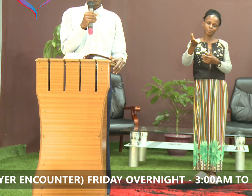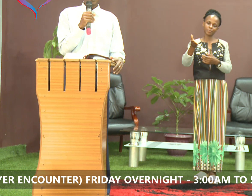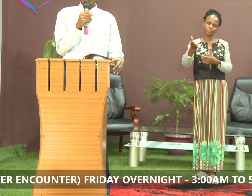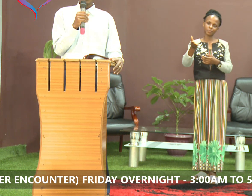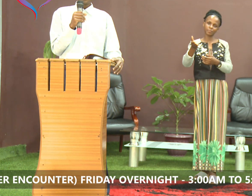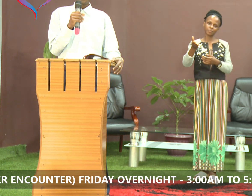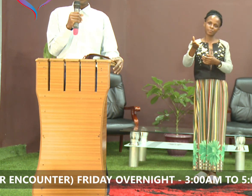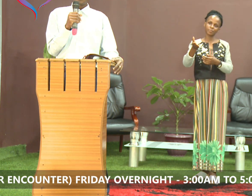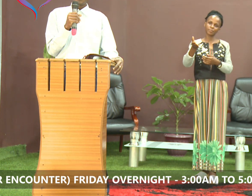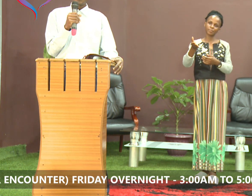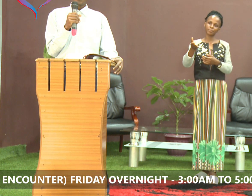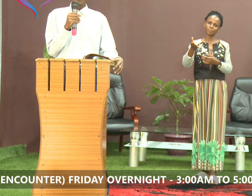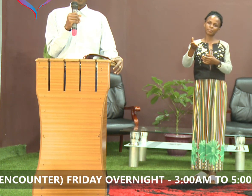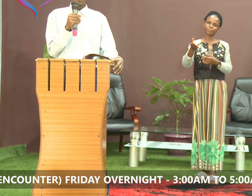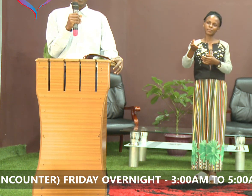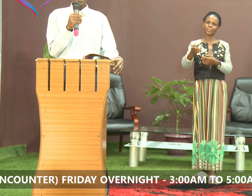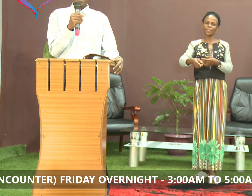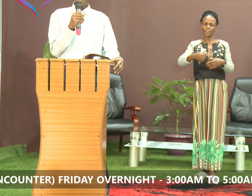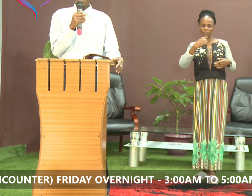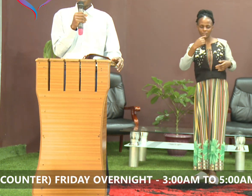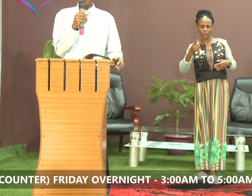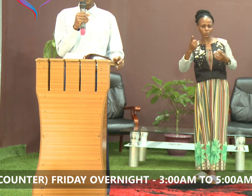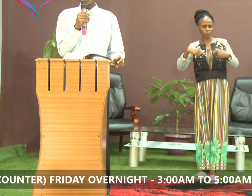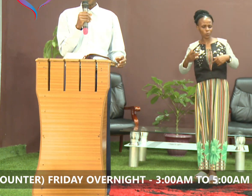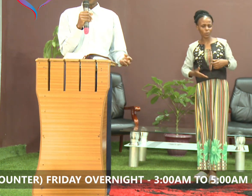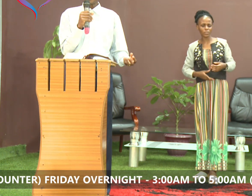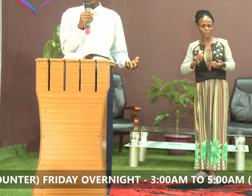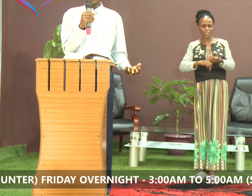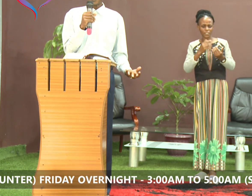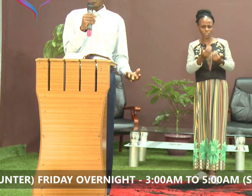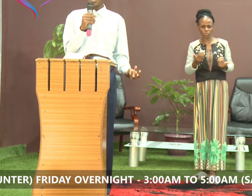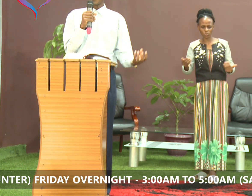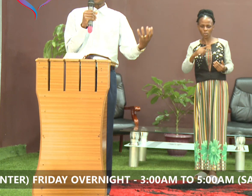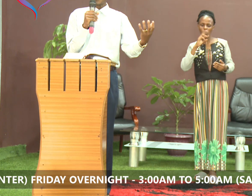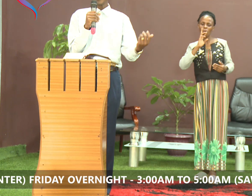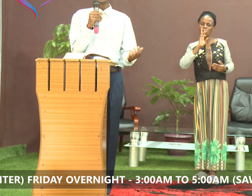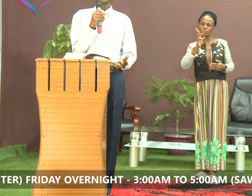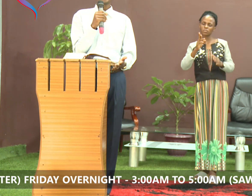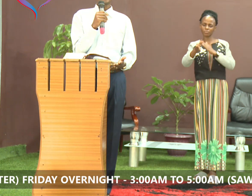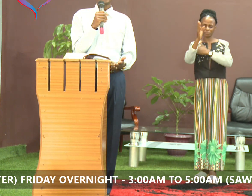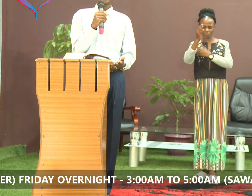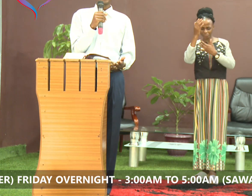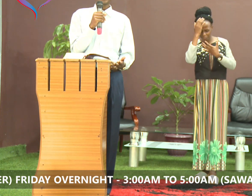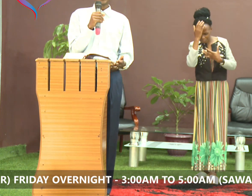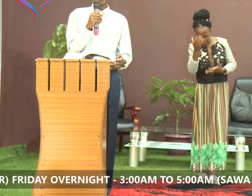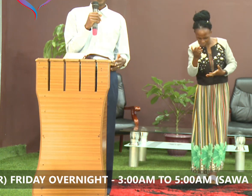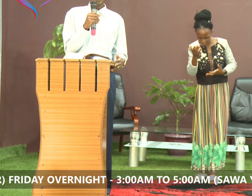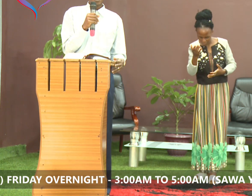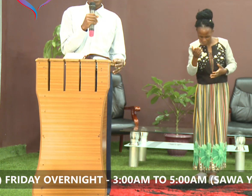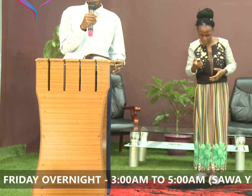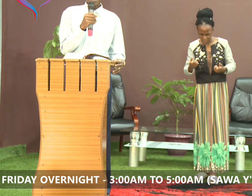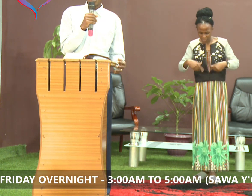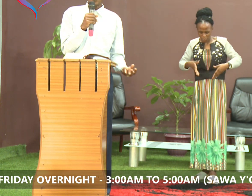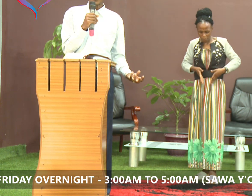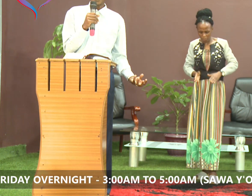get an offspring that is godly. Era n'agamba nti ayagala muleete eggwanga erimutya. As you bring that godly